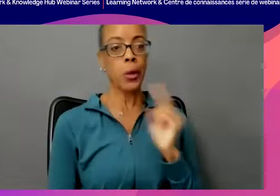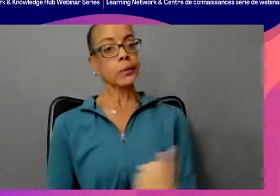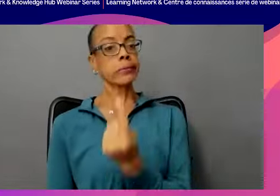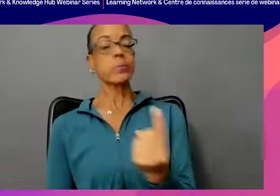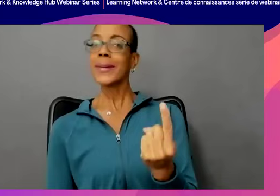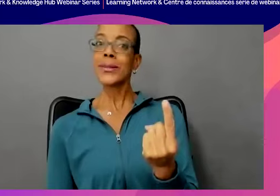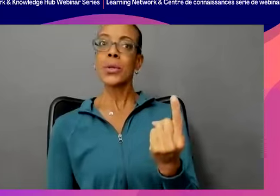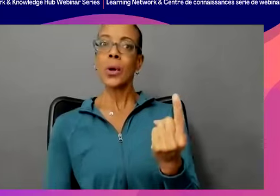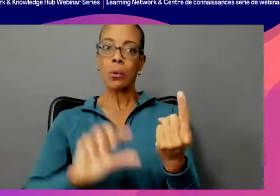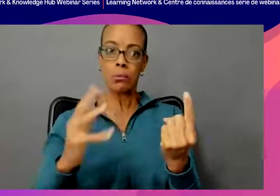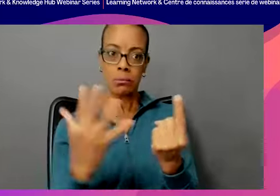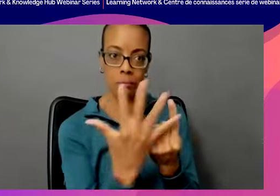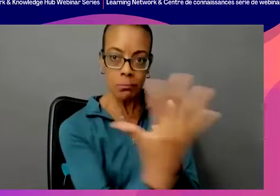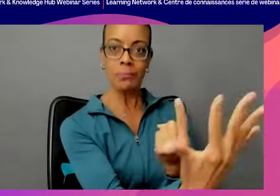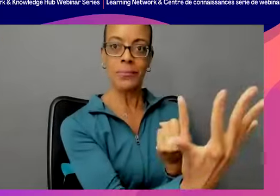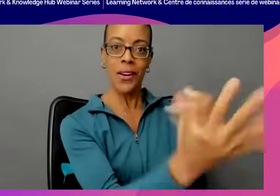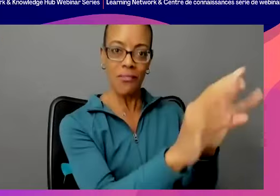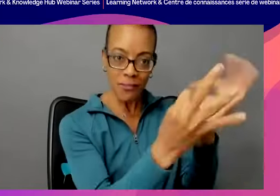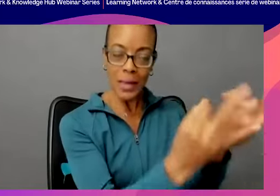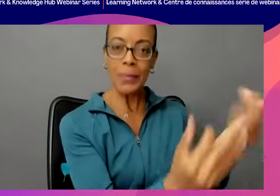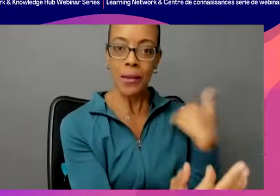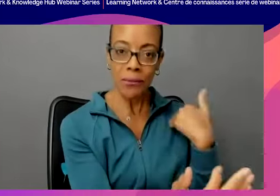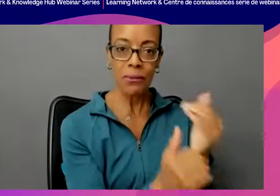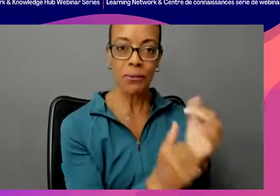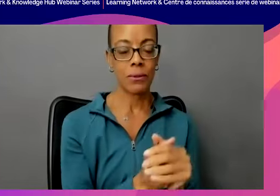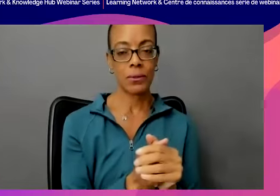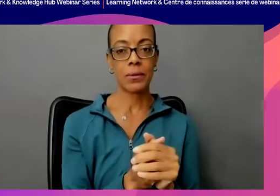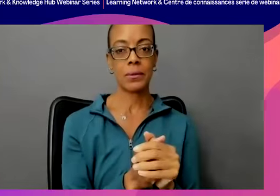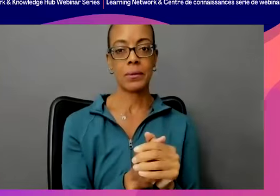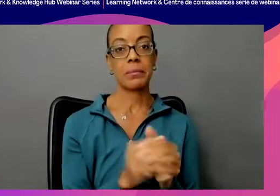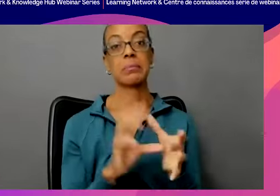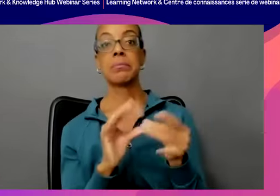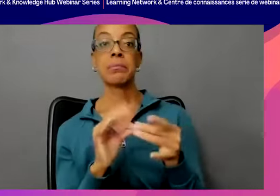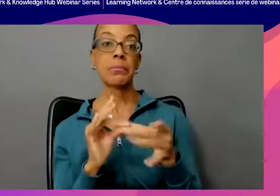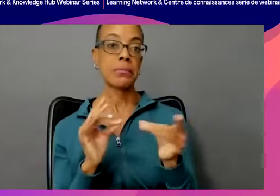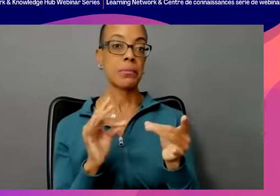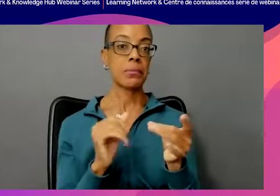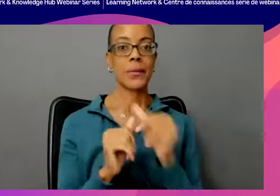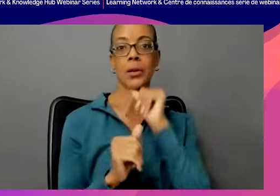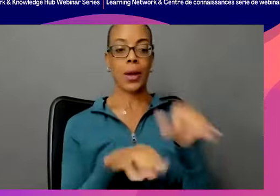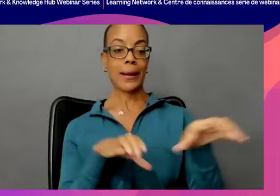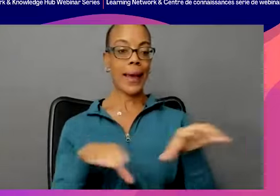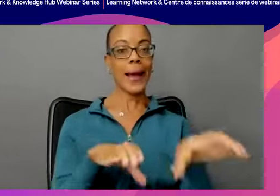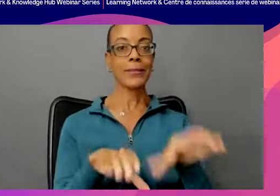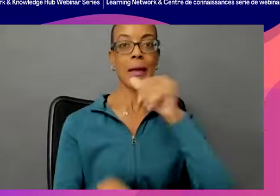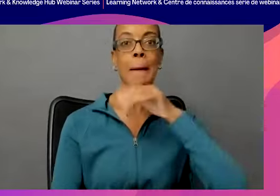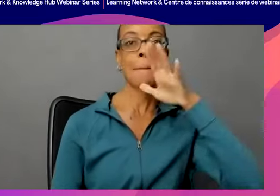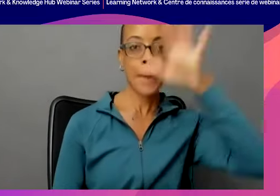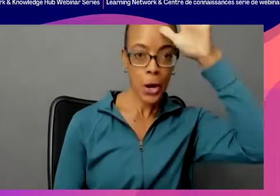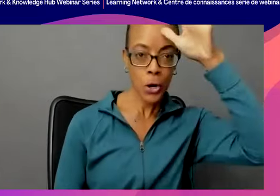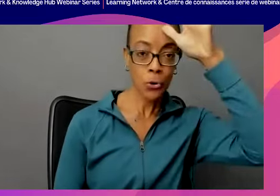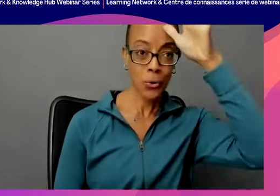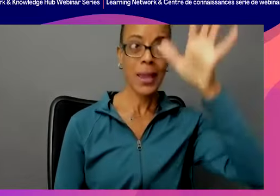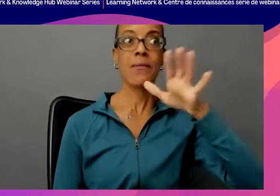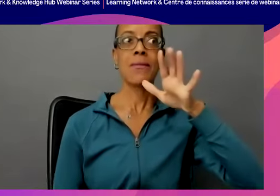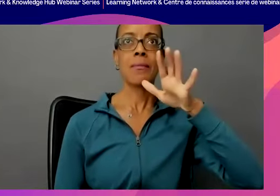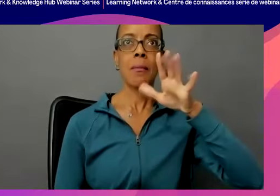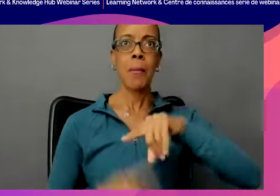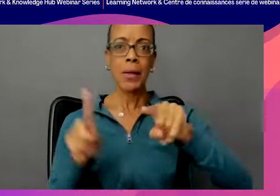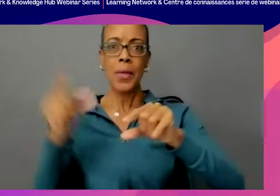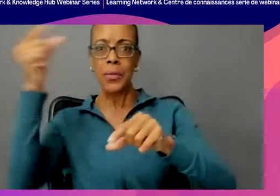being parents when they don't have access to their kids. So saying things like not actively parenting when a parent is restricted by the government from their